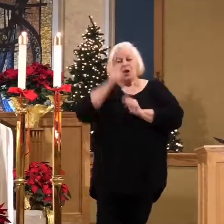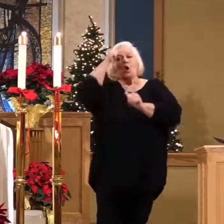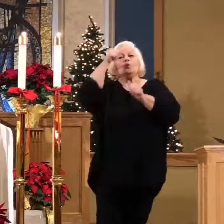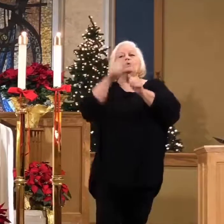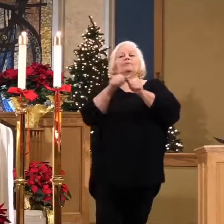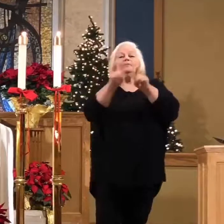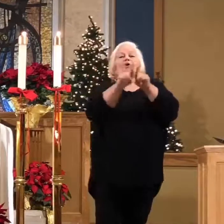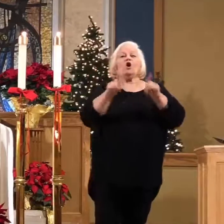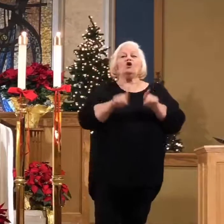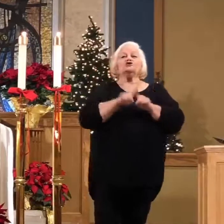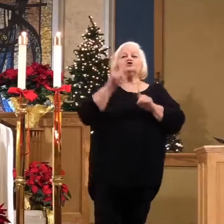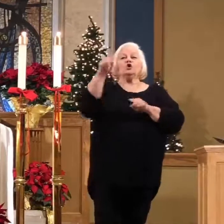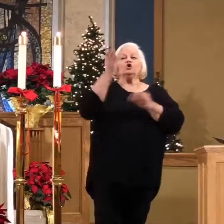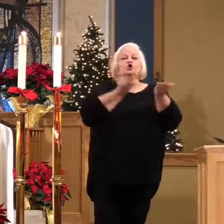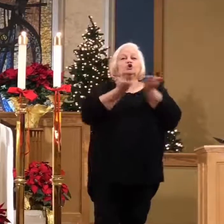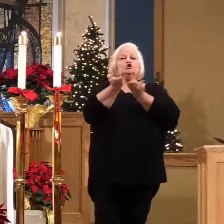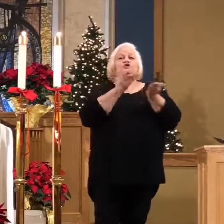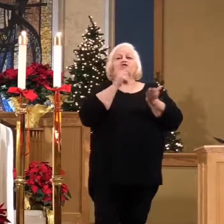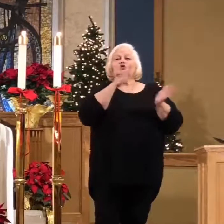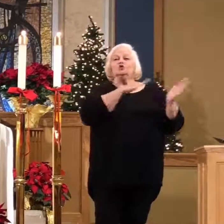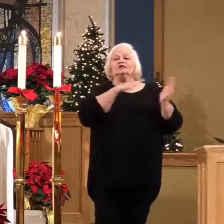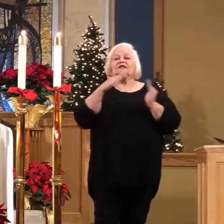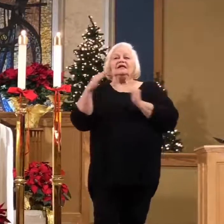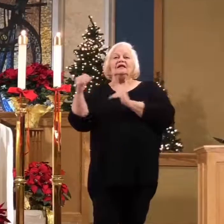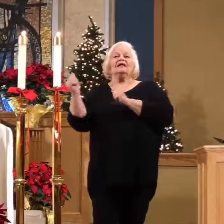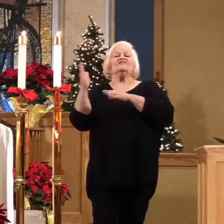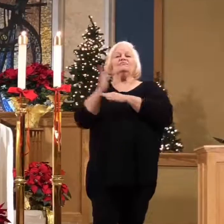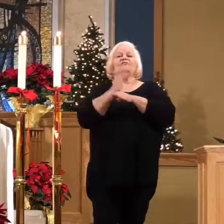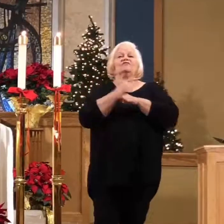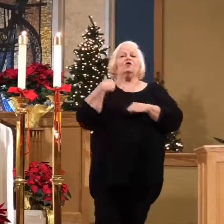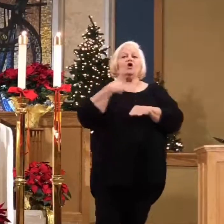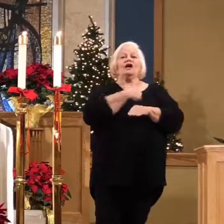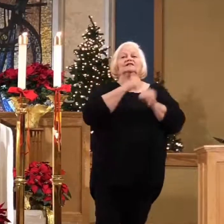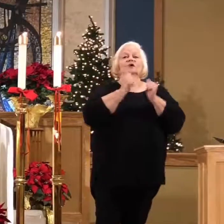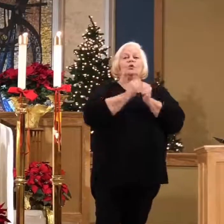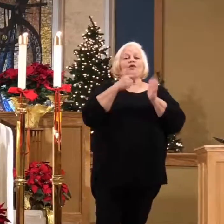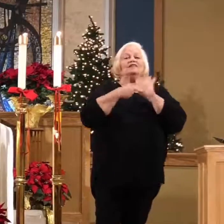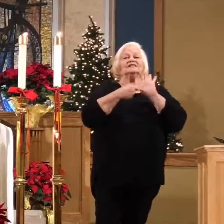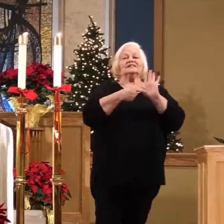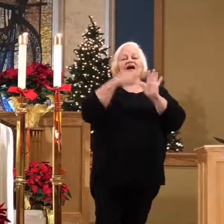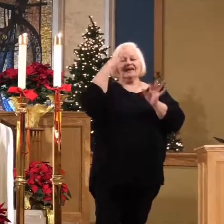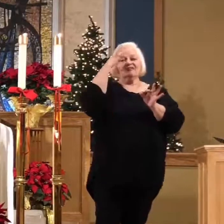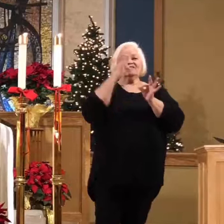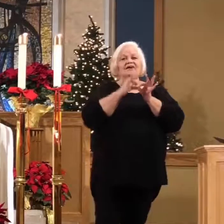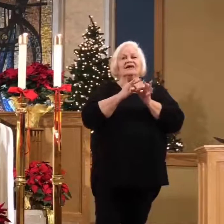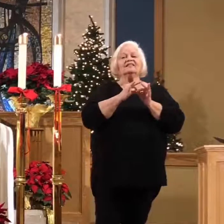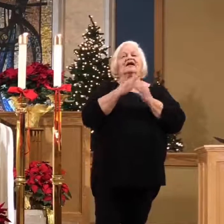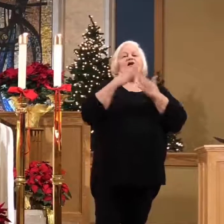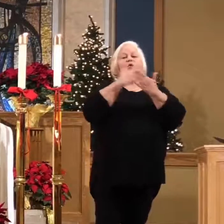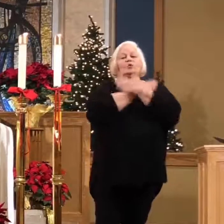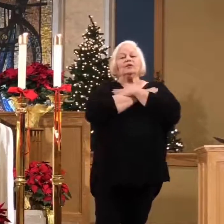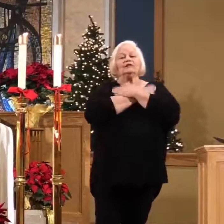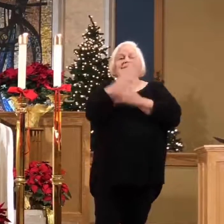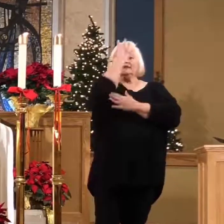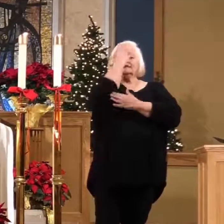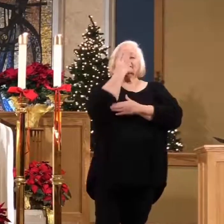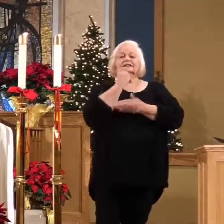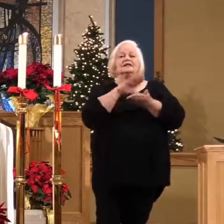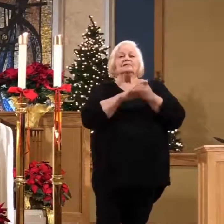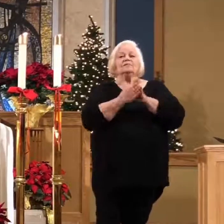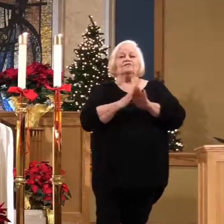Remember also, Lord, your servants who have gone before us with a sign of faith and rest in the sleep of peace.